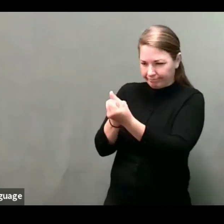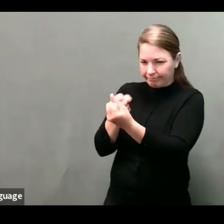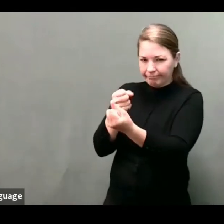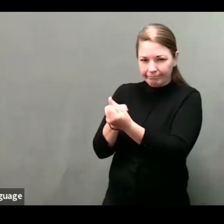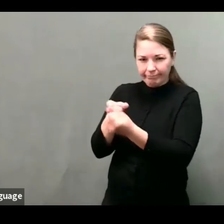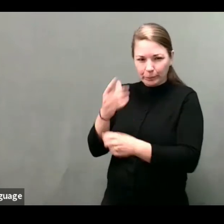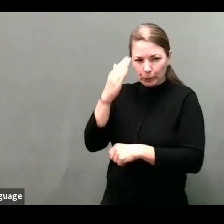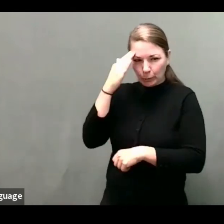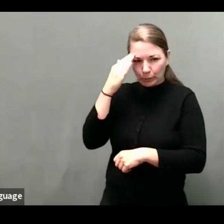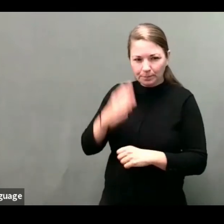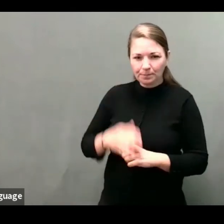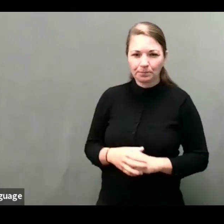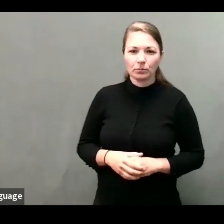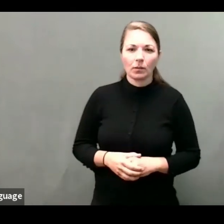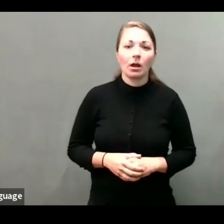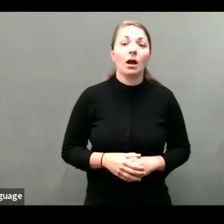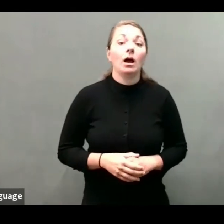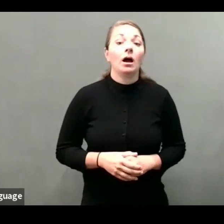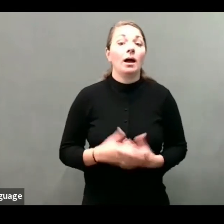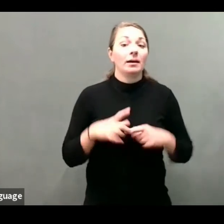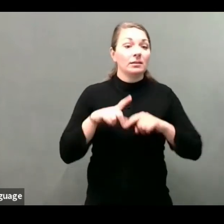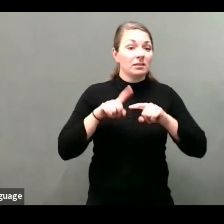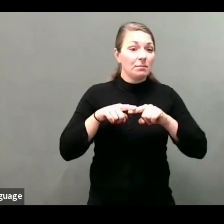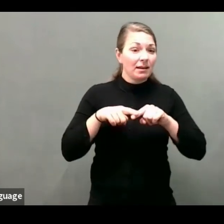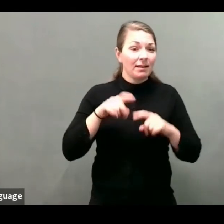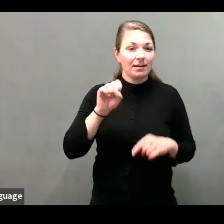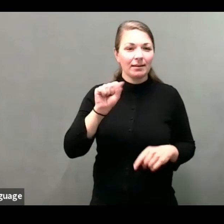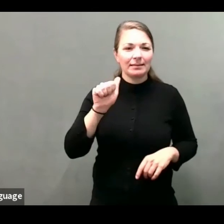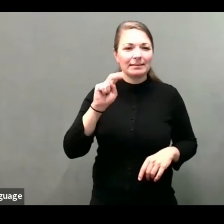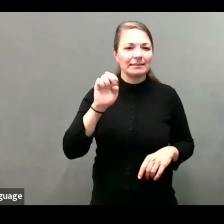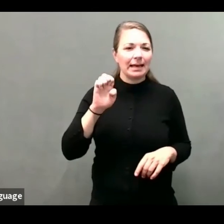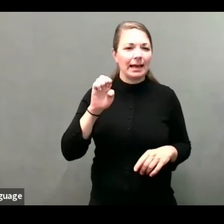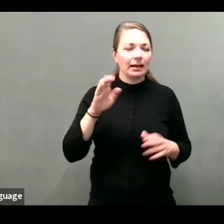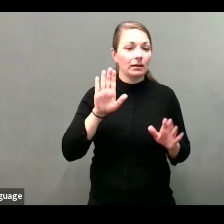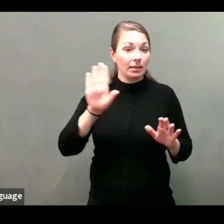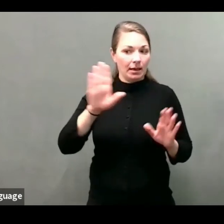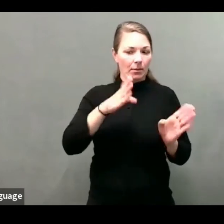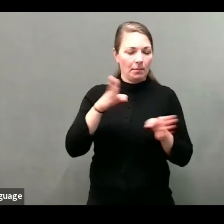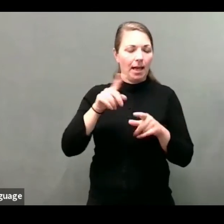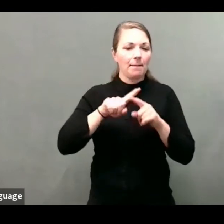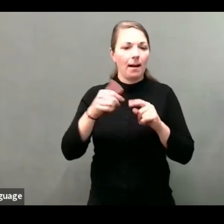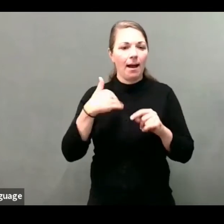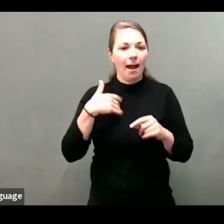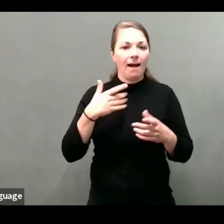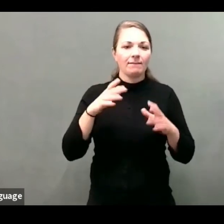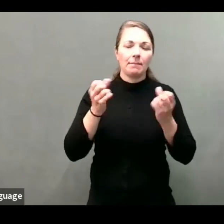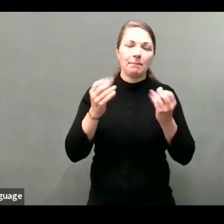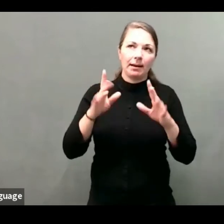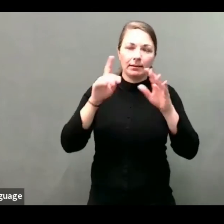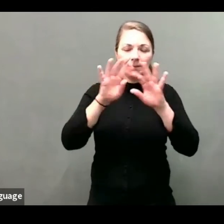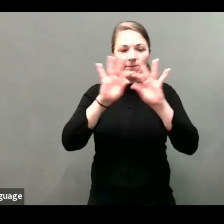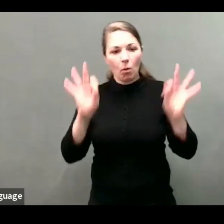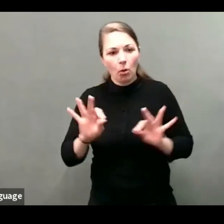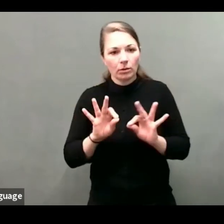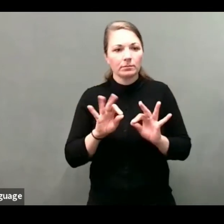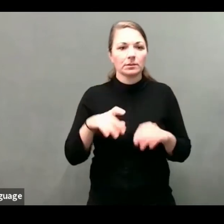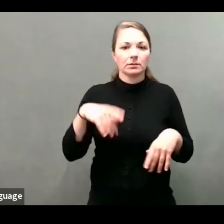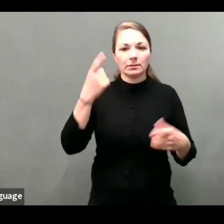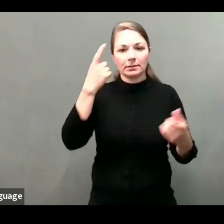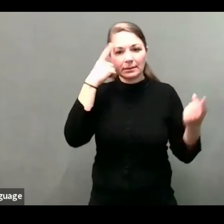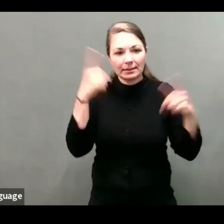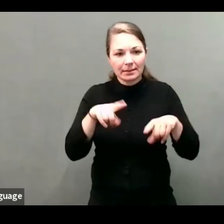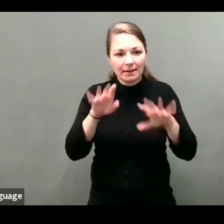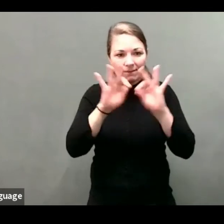in terms of the rest of the exam, there are consent forms and release of information forms, or